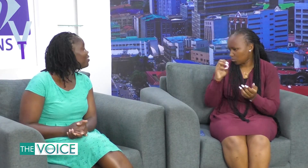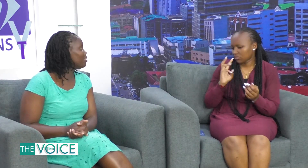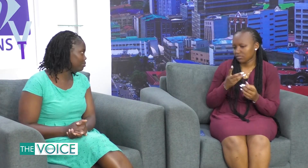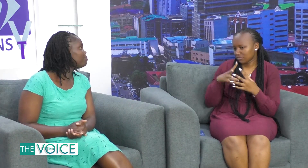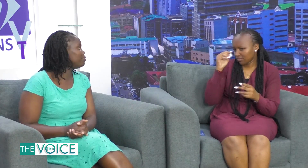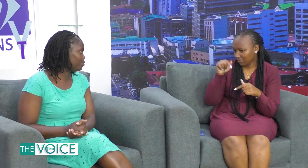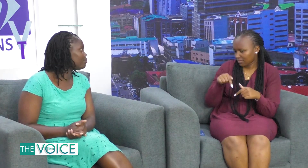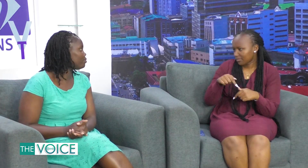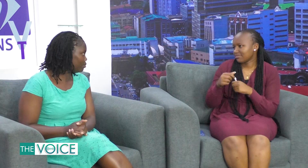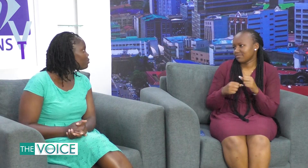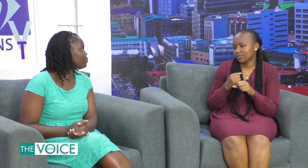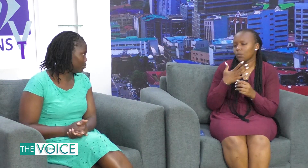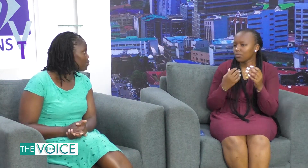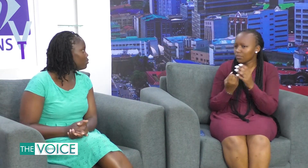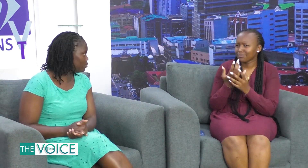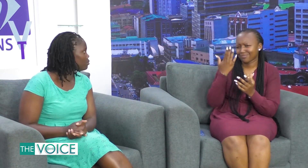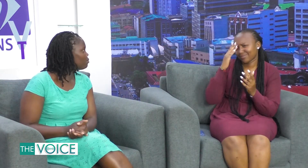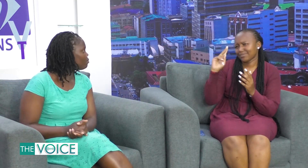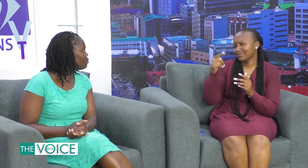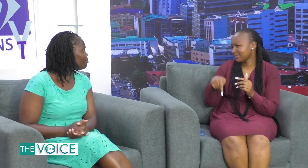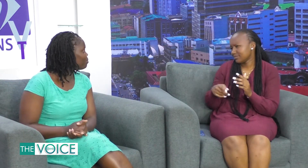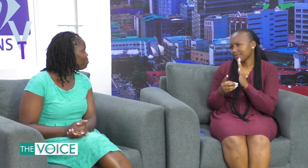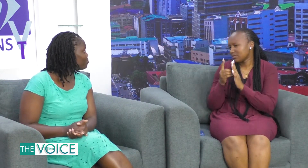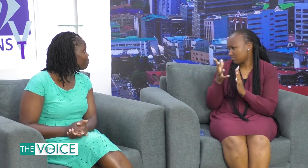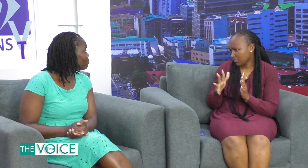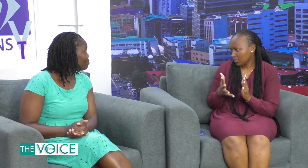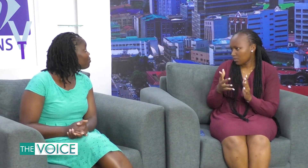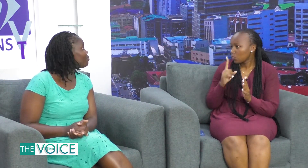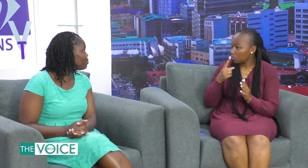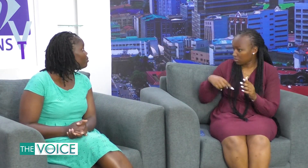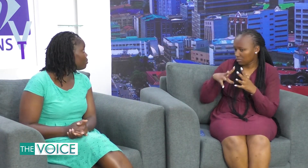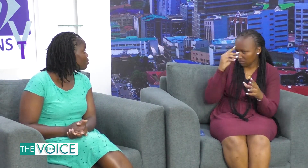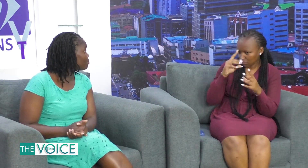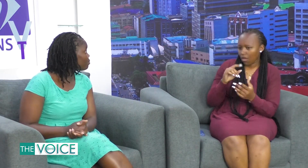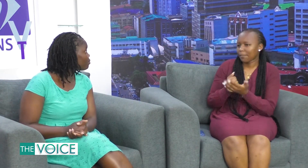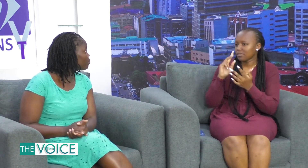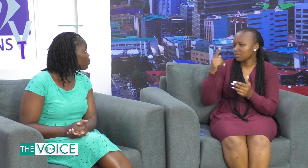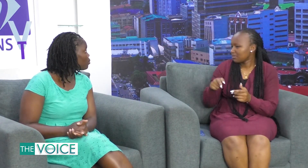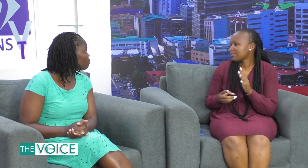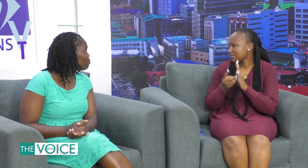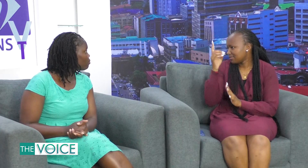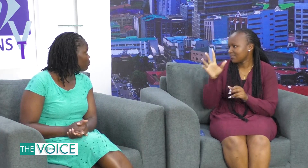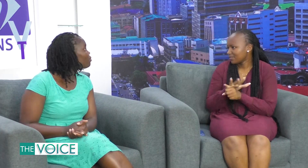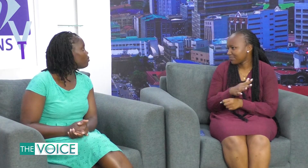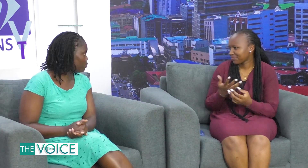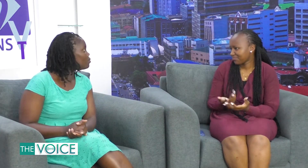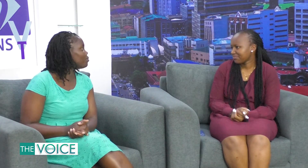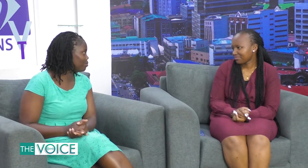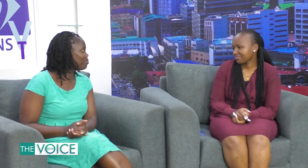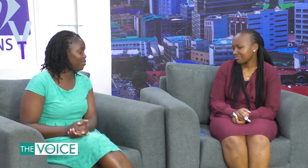So when you advance, it's more of technology. So but for me, I'm just in the first year. I've not yet moved